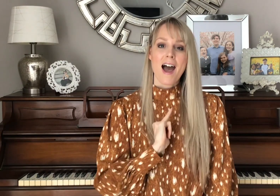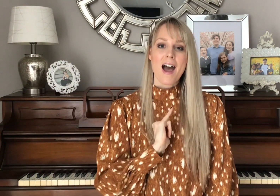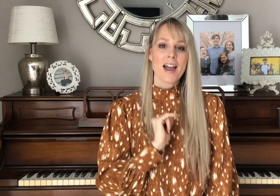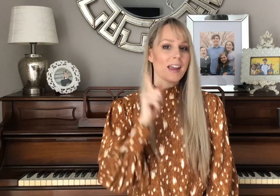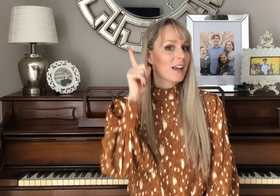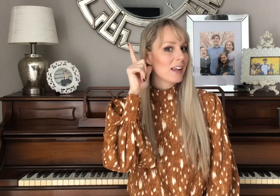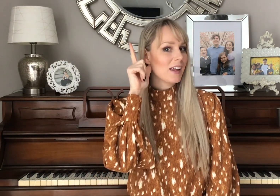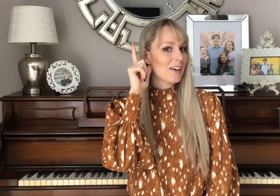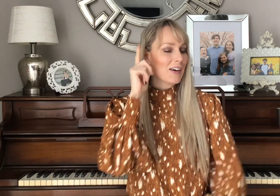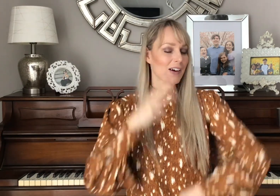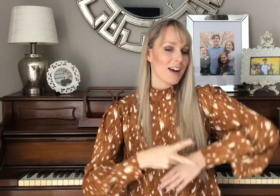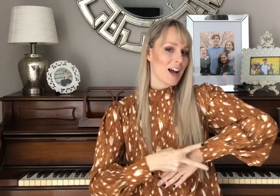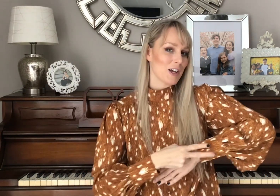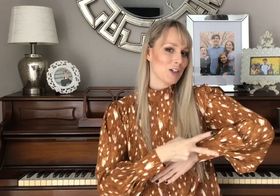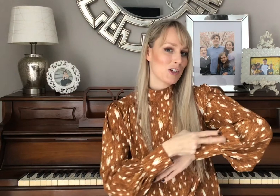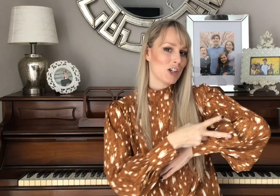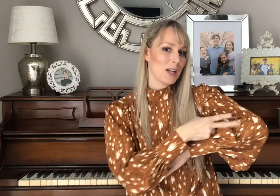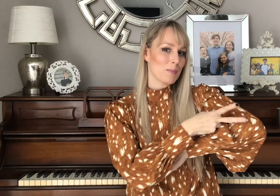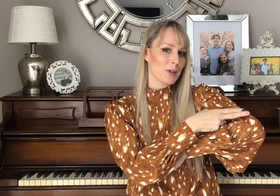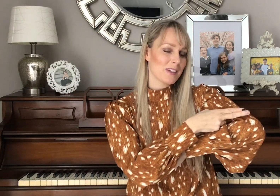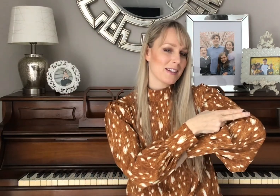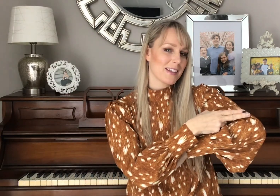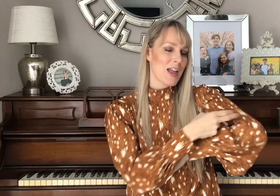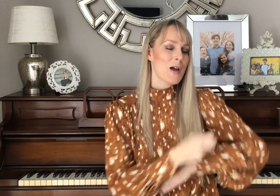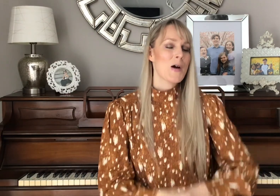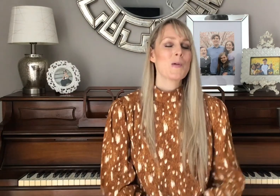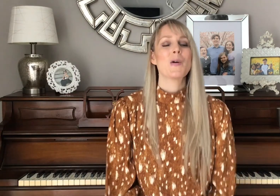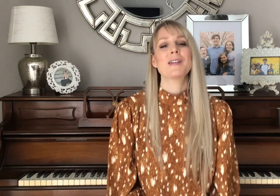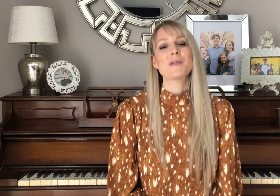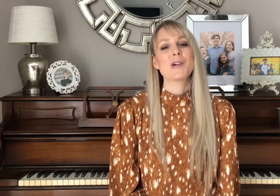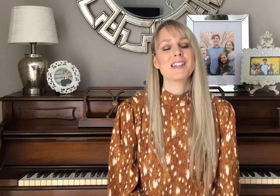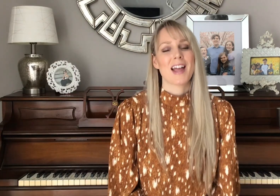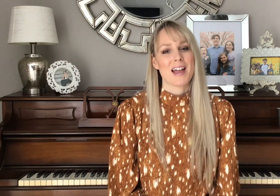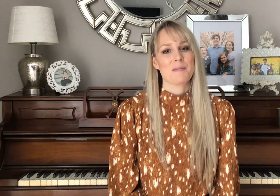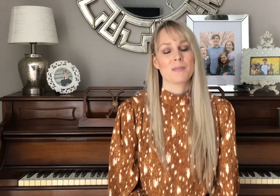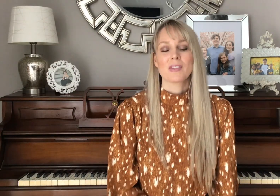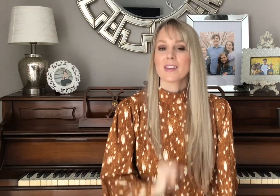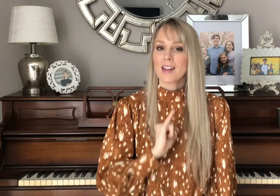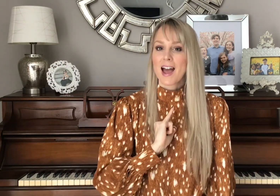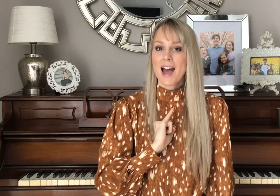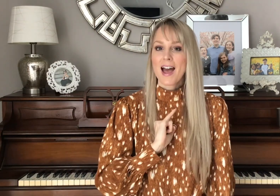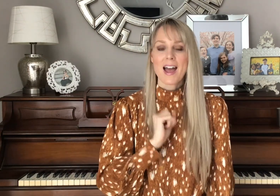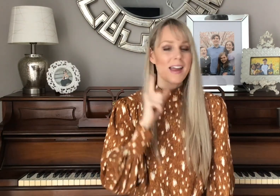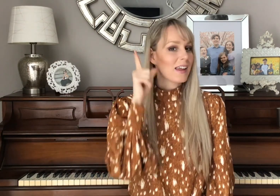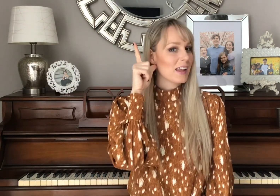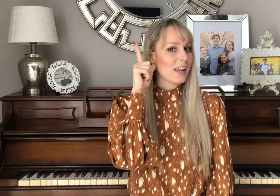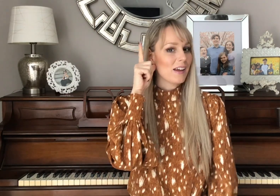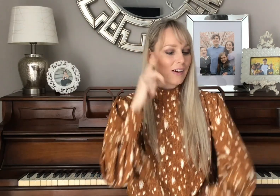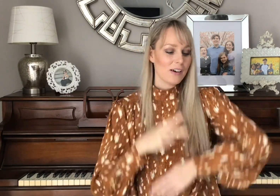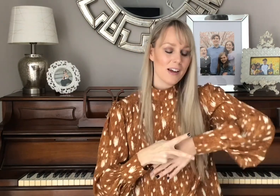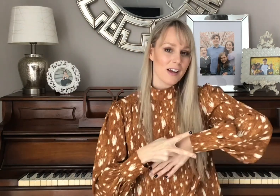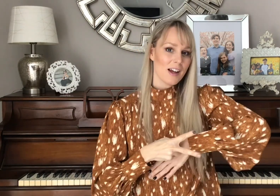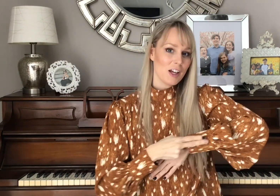I hear a sheep. One more time. I hear a